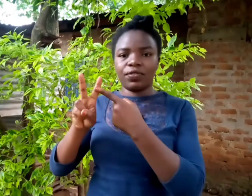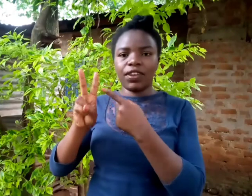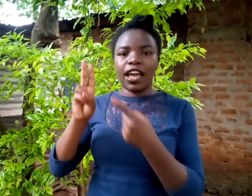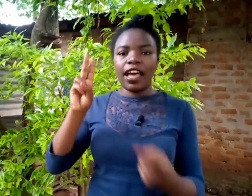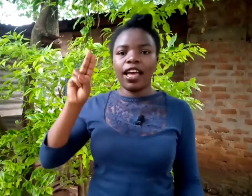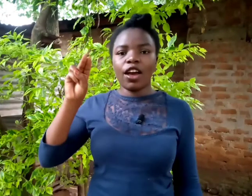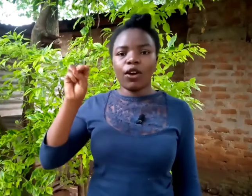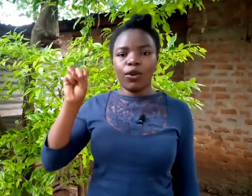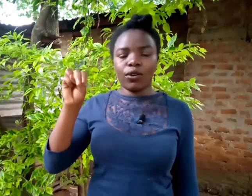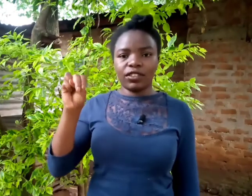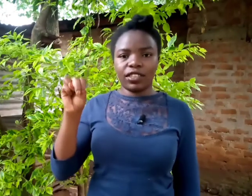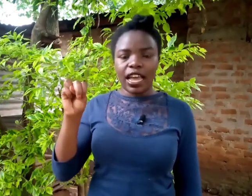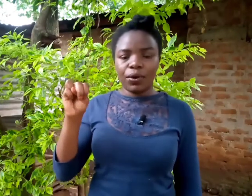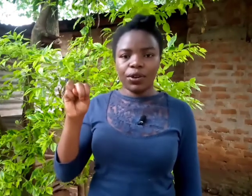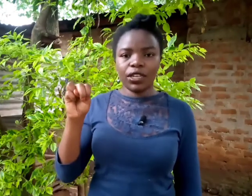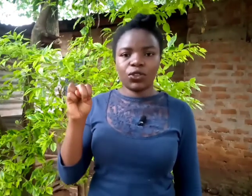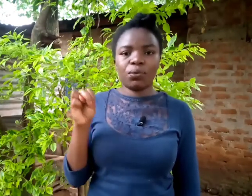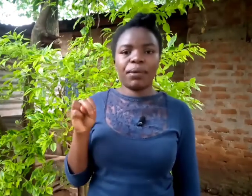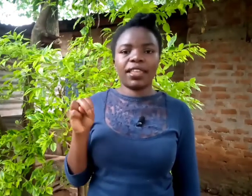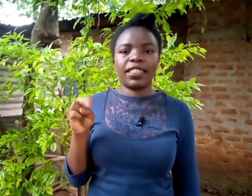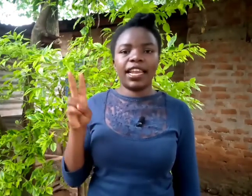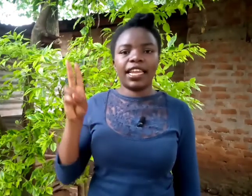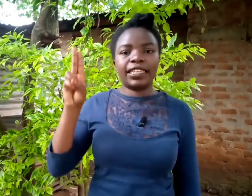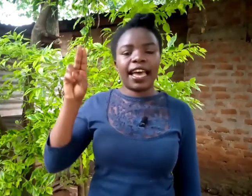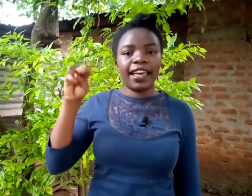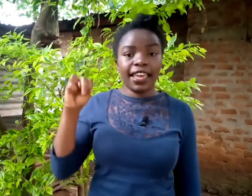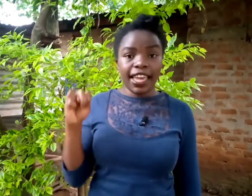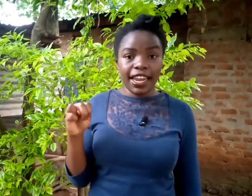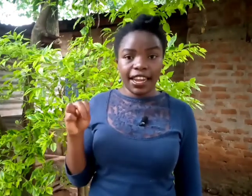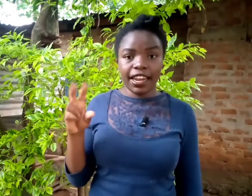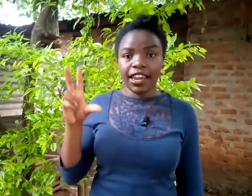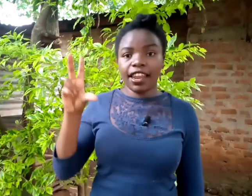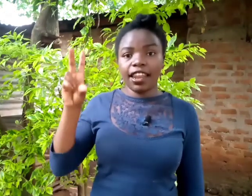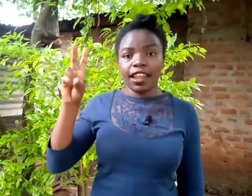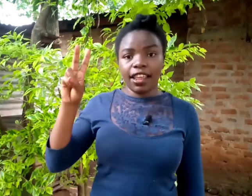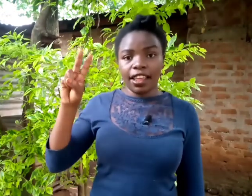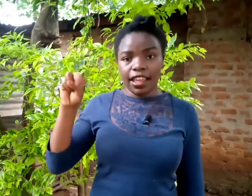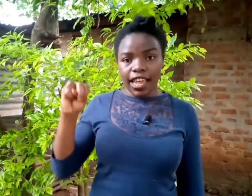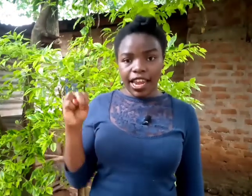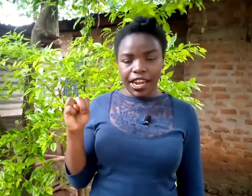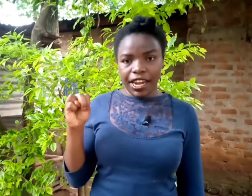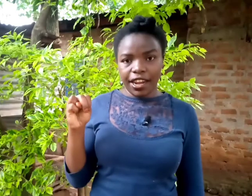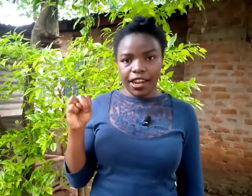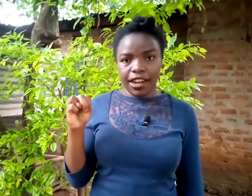finger, goes down to make the letter N. N.